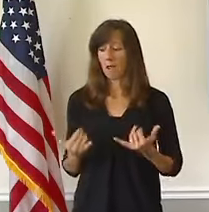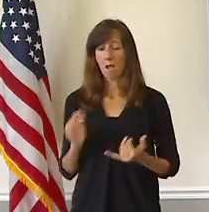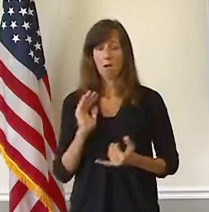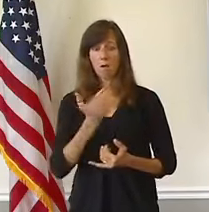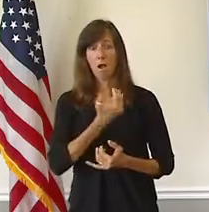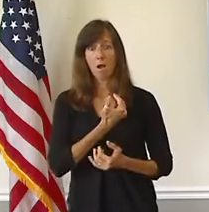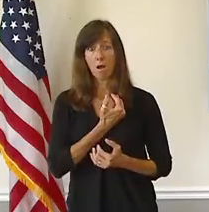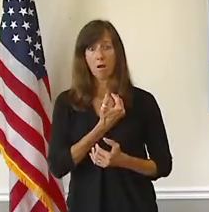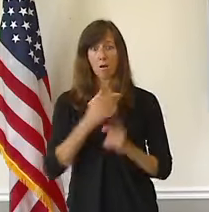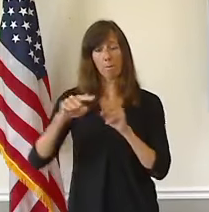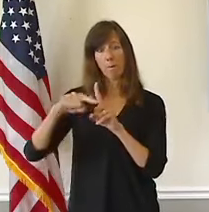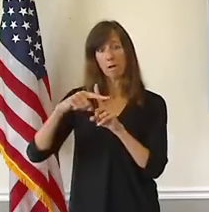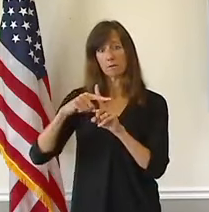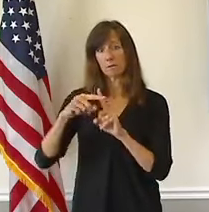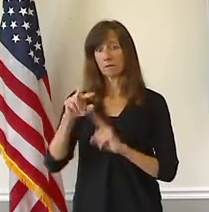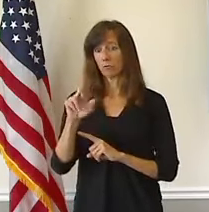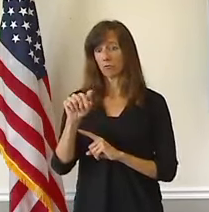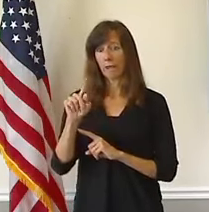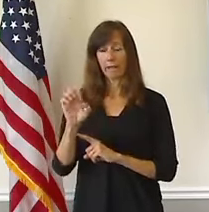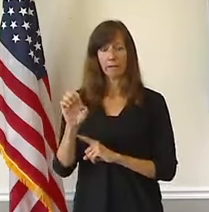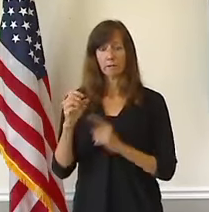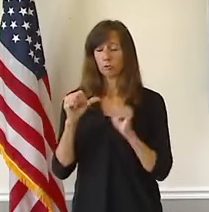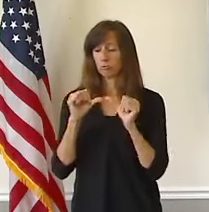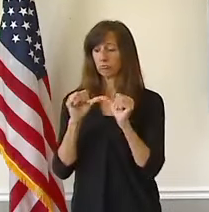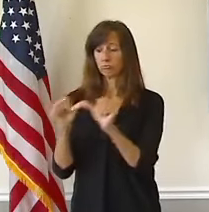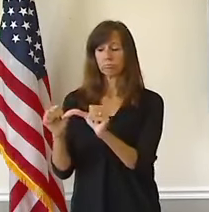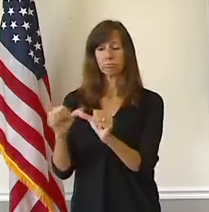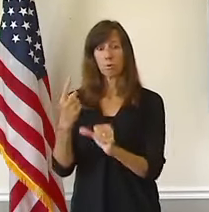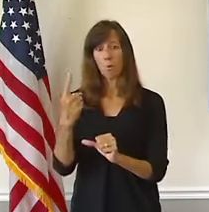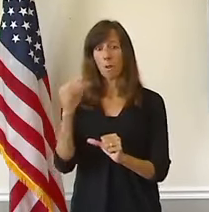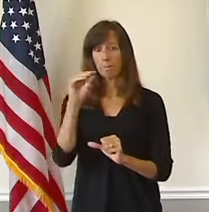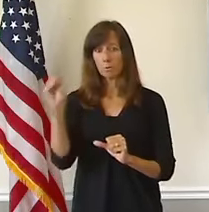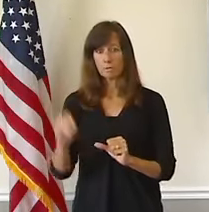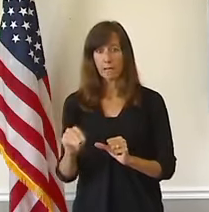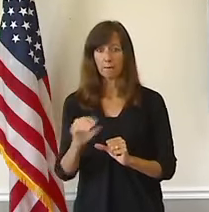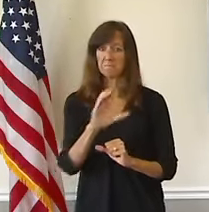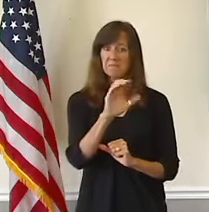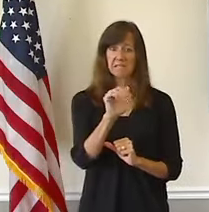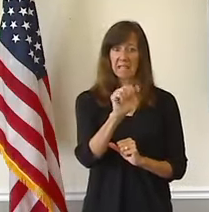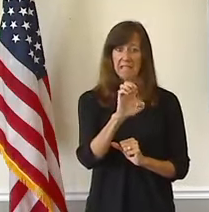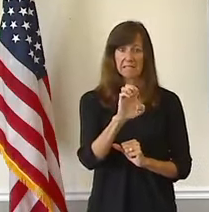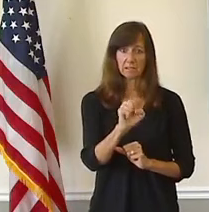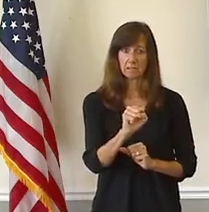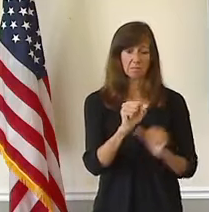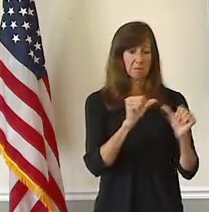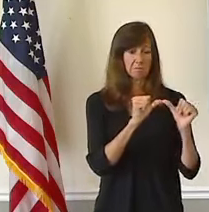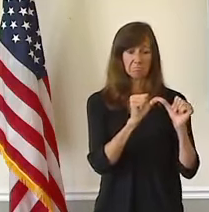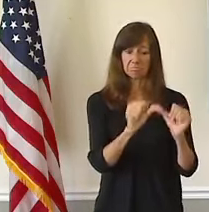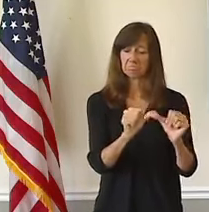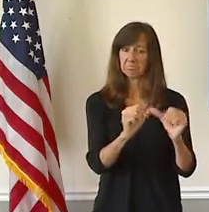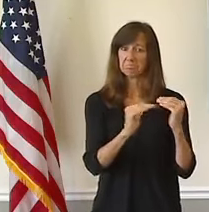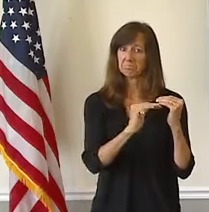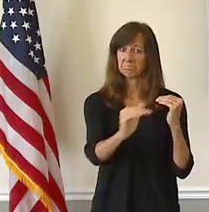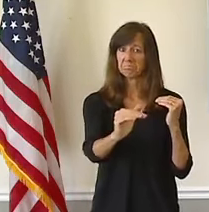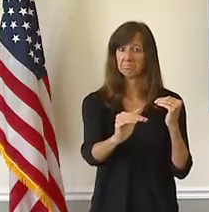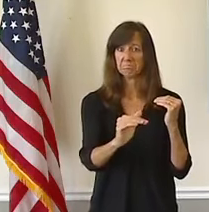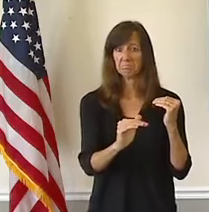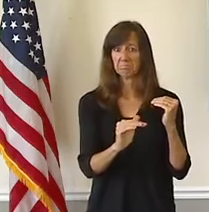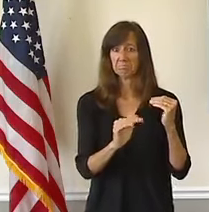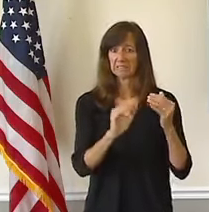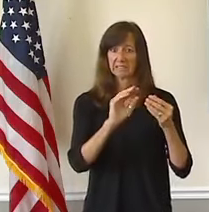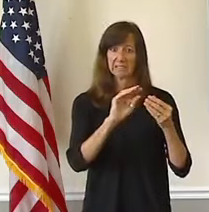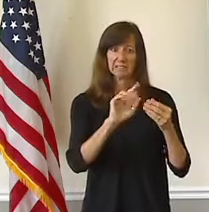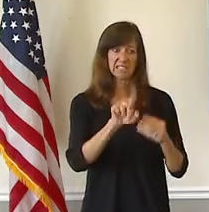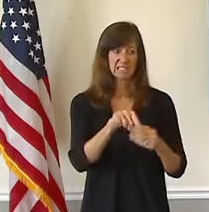1%. Cases are not growing at any large rate. We've been holding at single-digit daily growth, daily